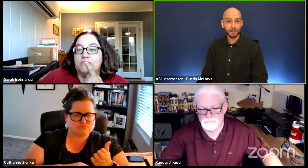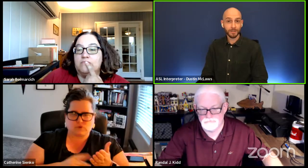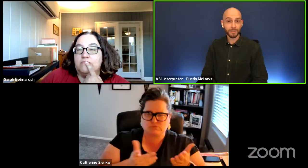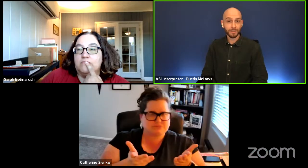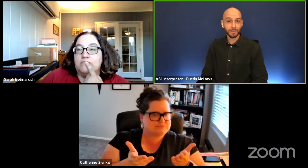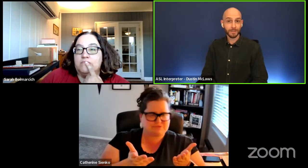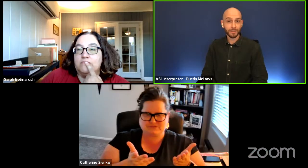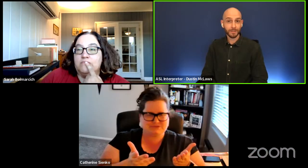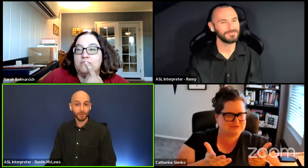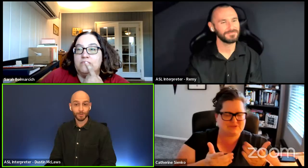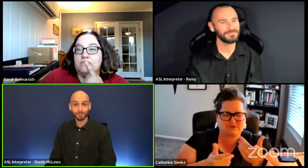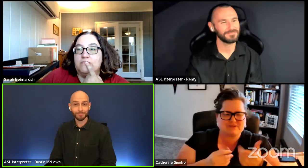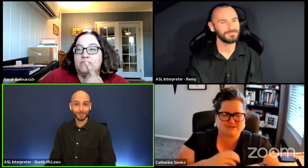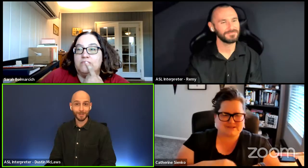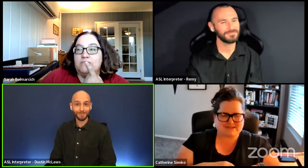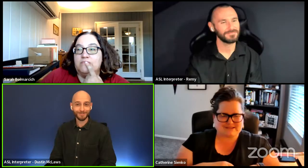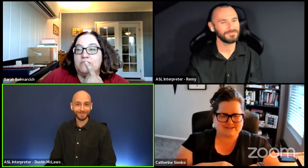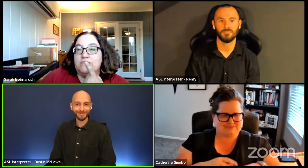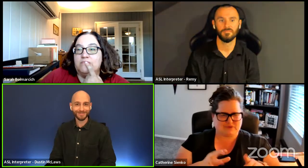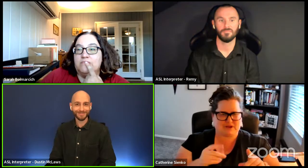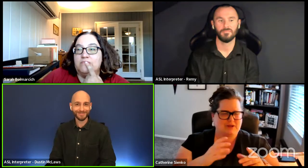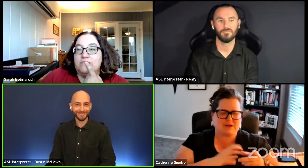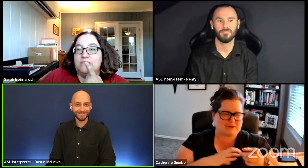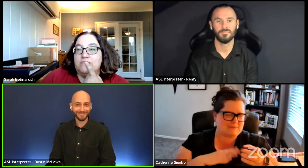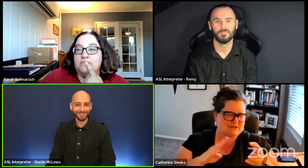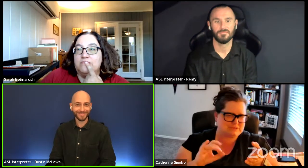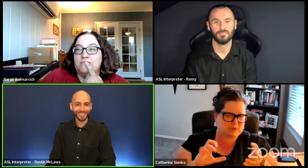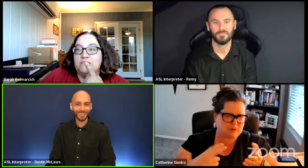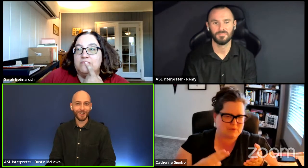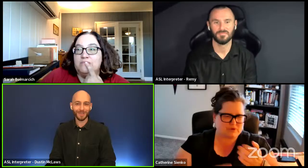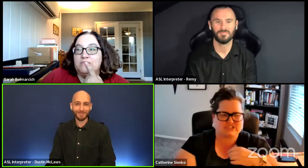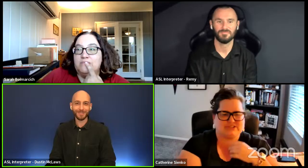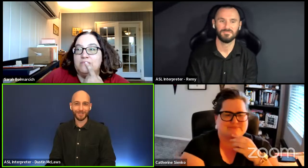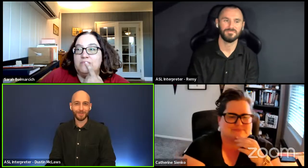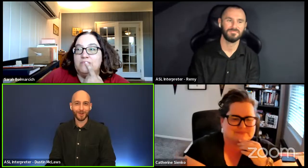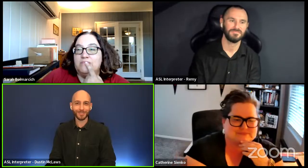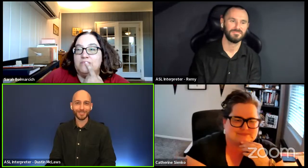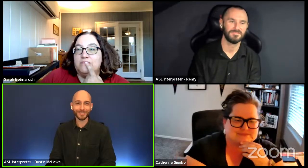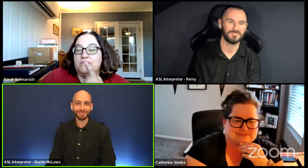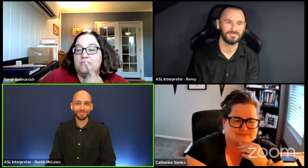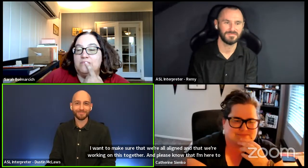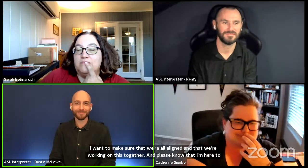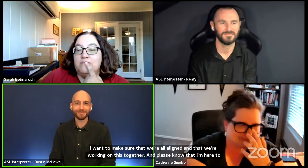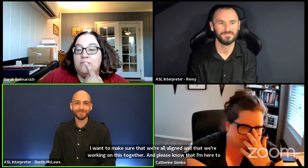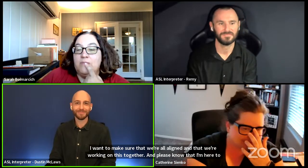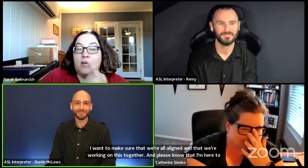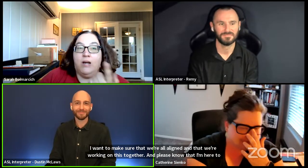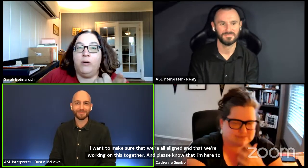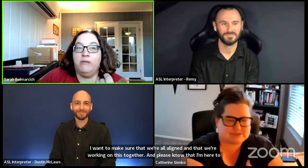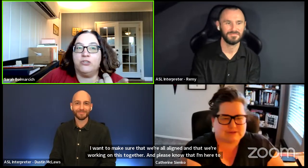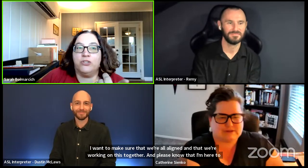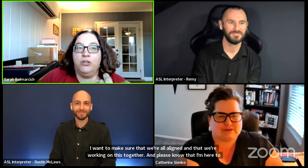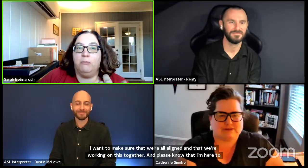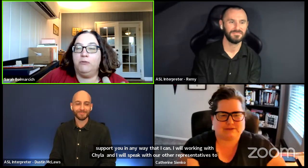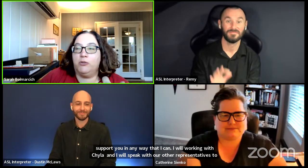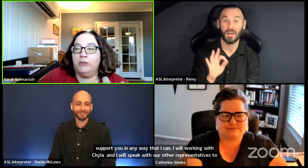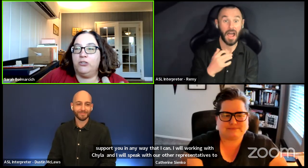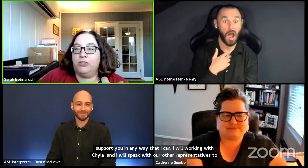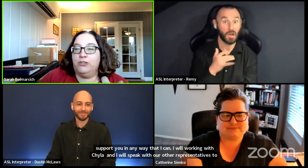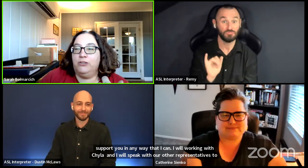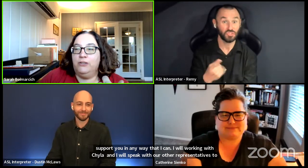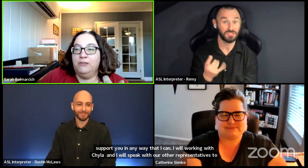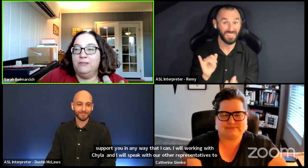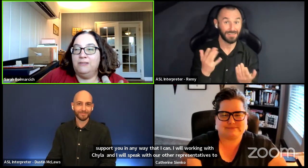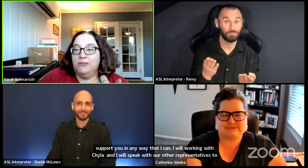Commissioner Kidd? Or no? Okay, Commissioner Bulmarsich. Oh, I was just going to move